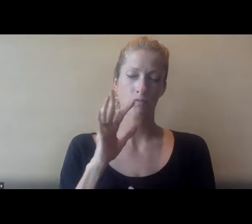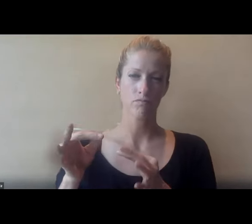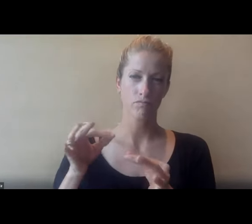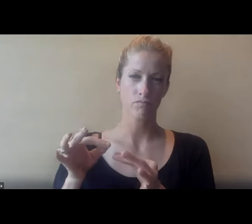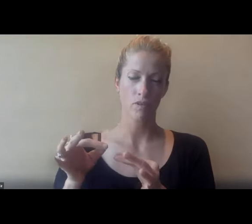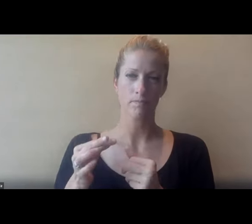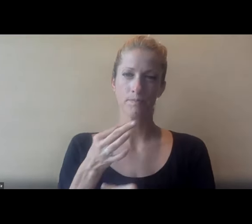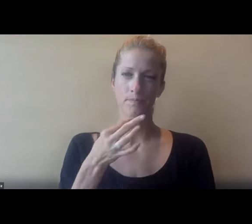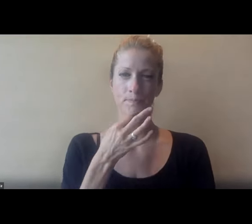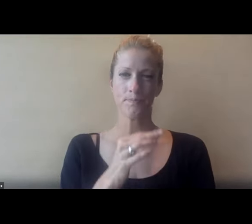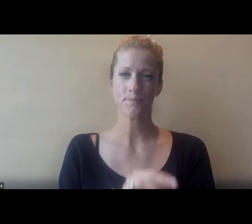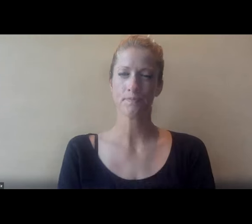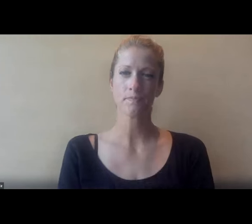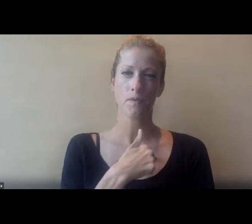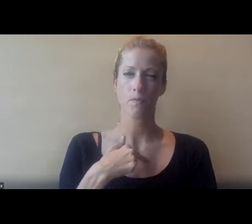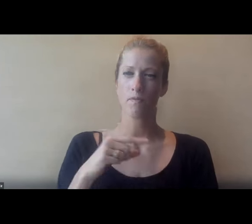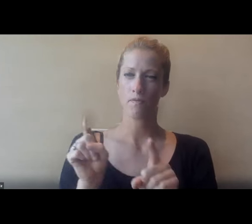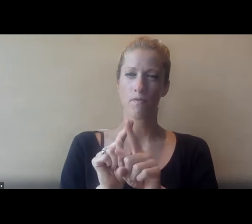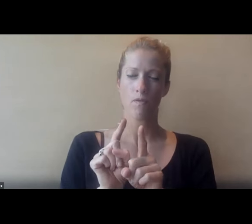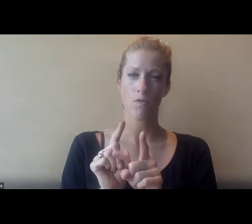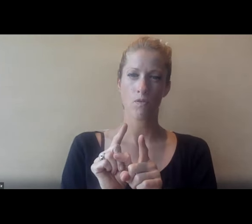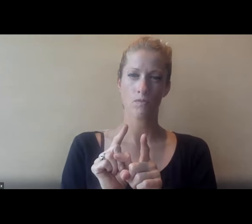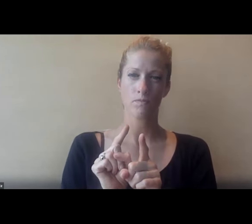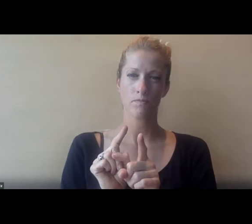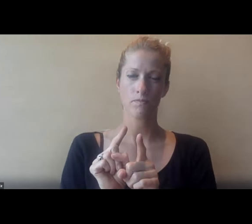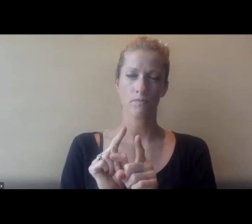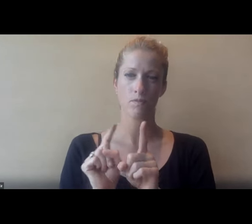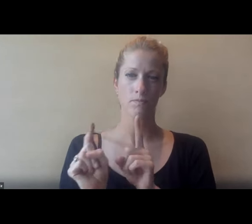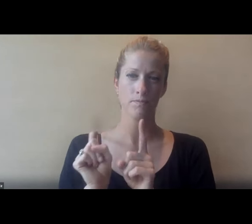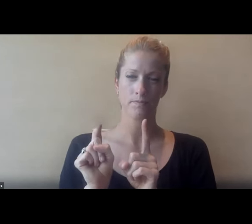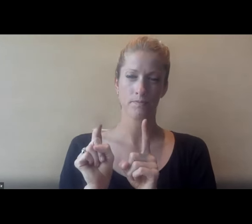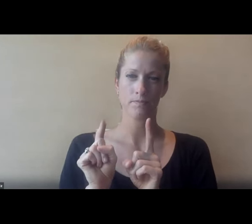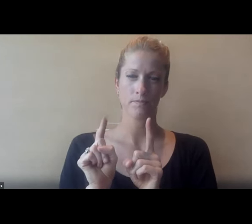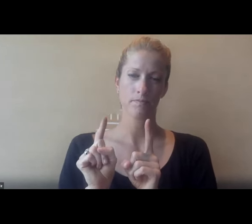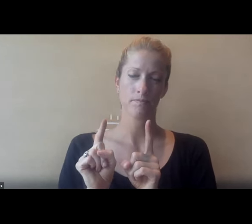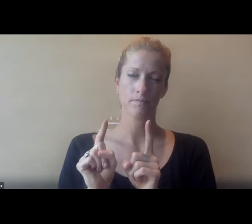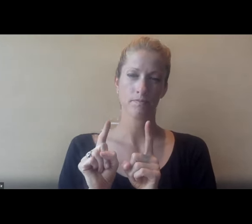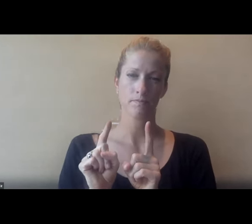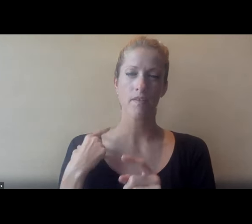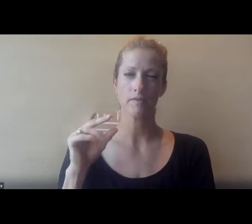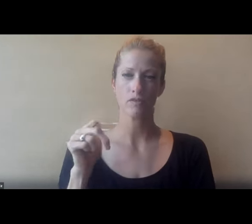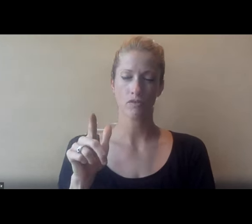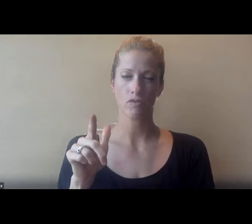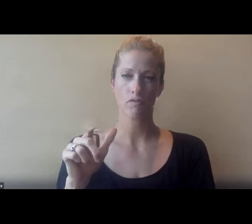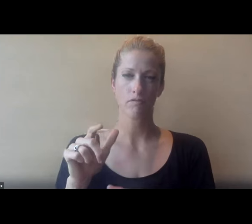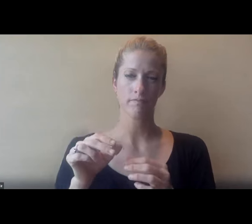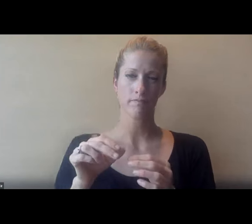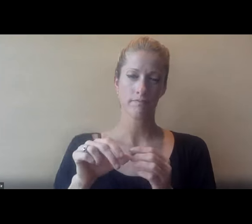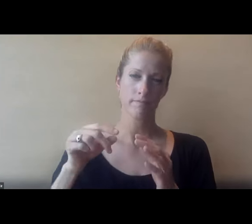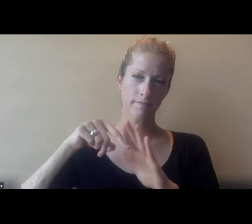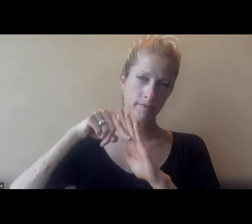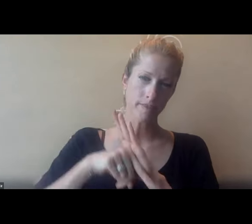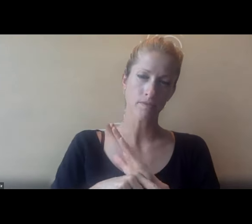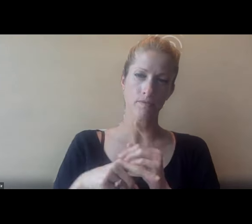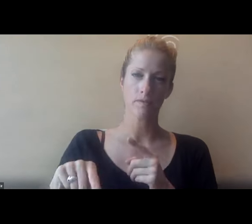minutes. We've also side by side developed an extensive digital literacy curriculum that moves